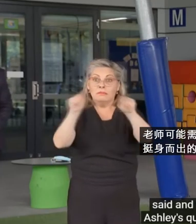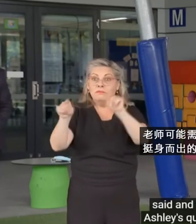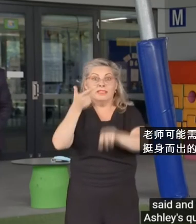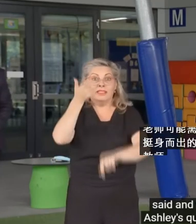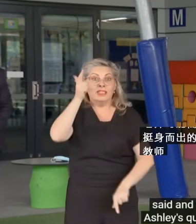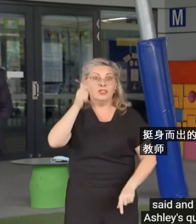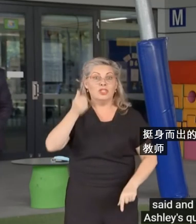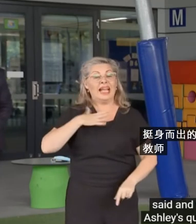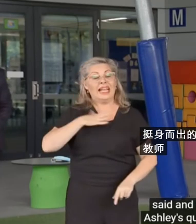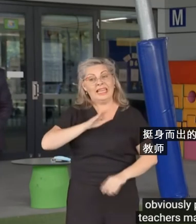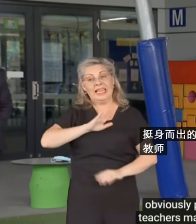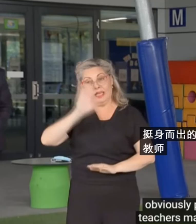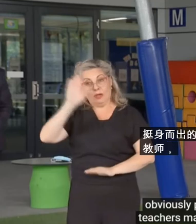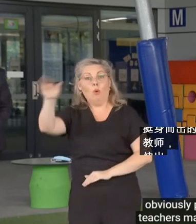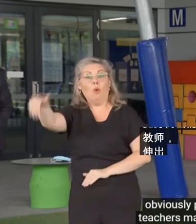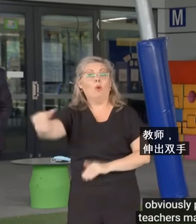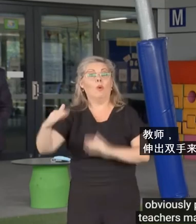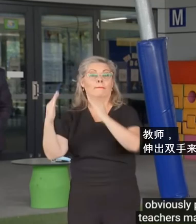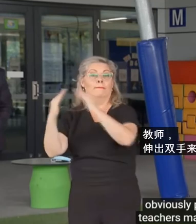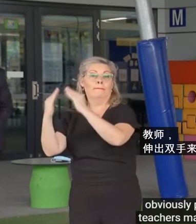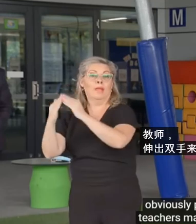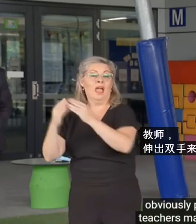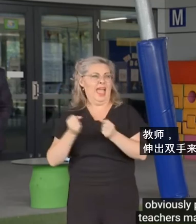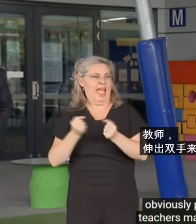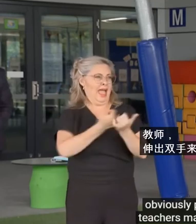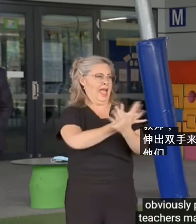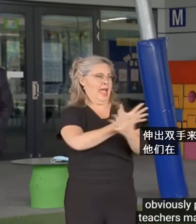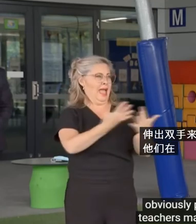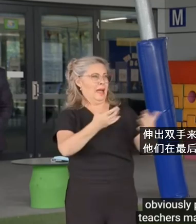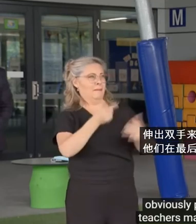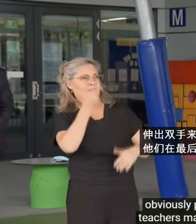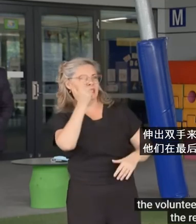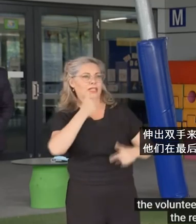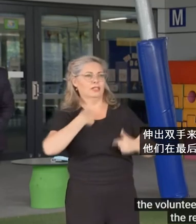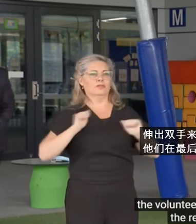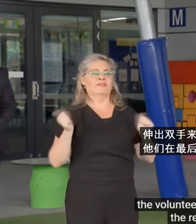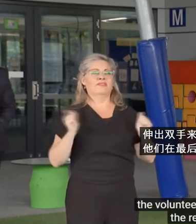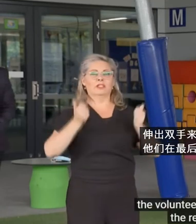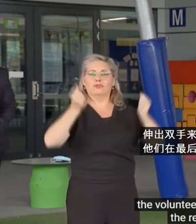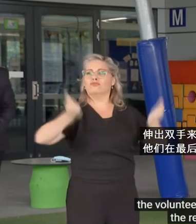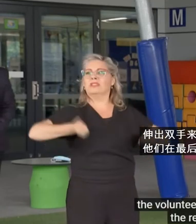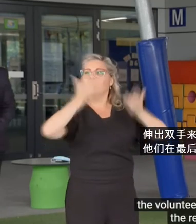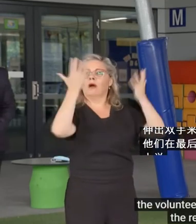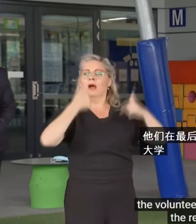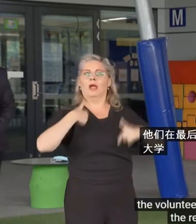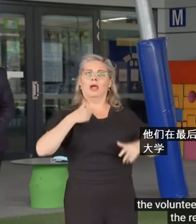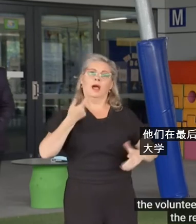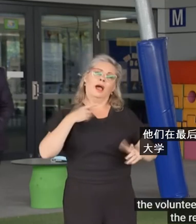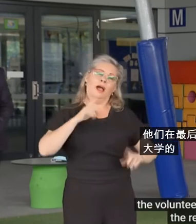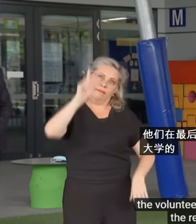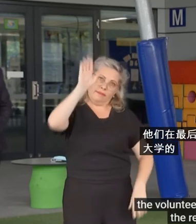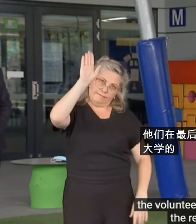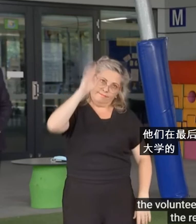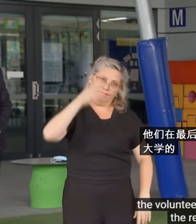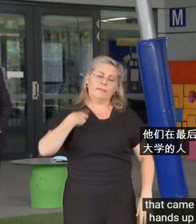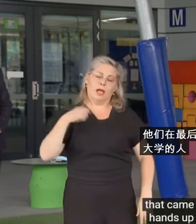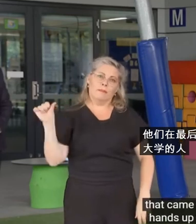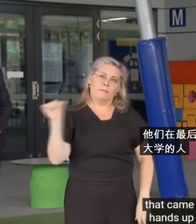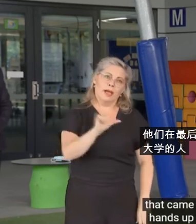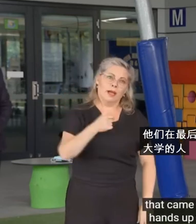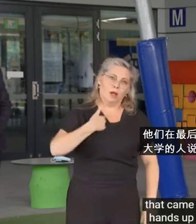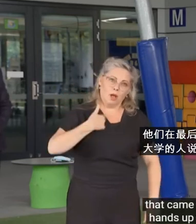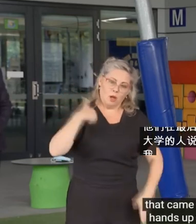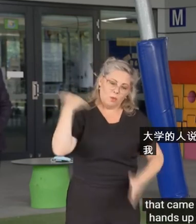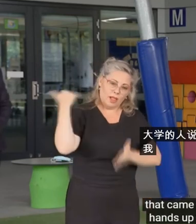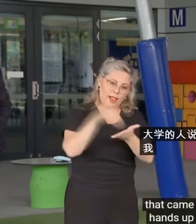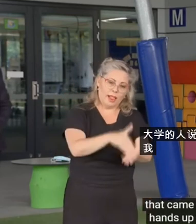came forward, the retired teachers that came forward to put their hands up to help, that to have many young students in their final year of